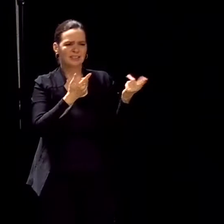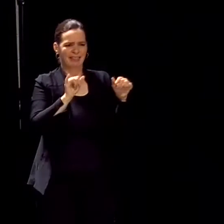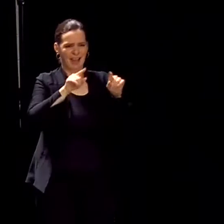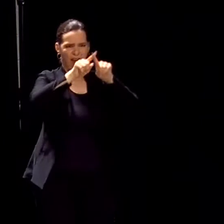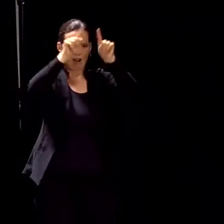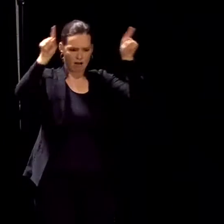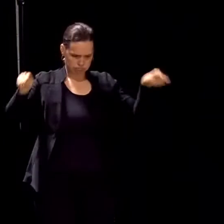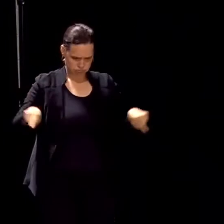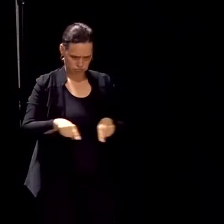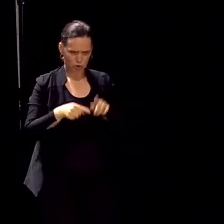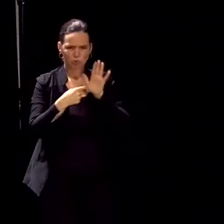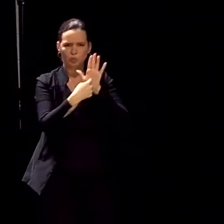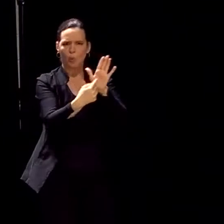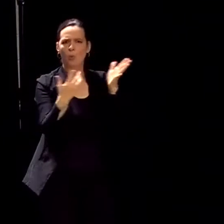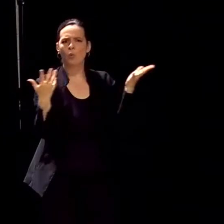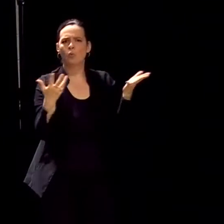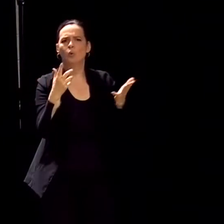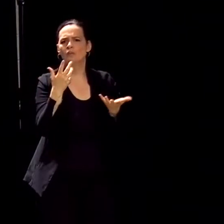The